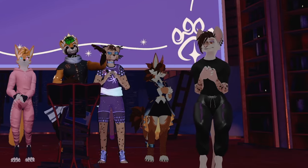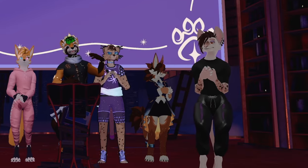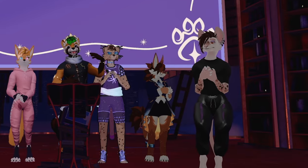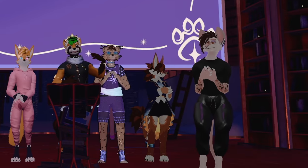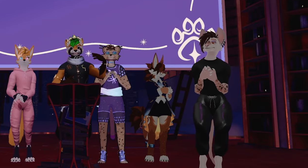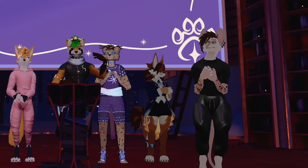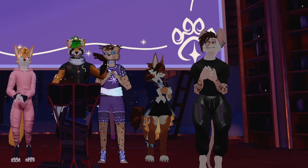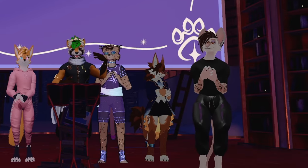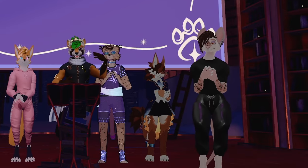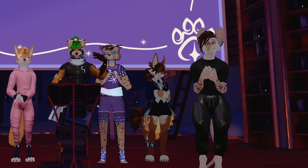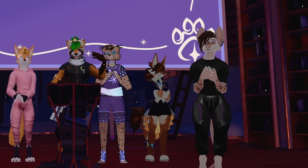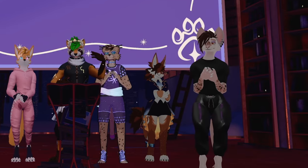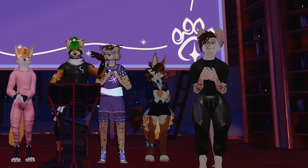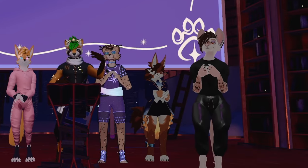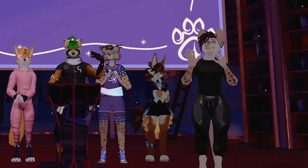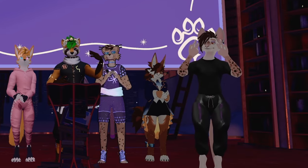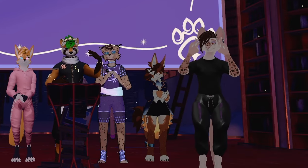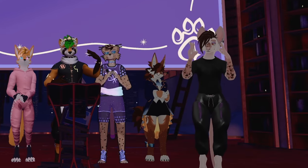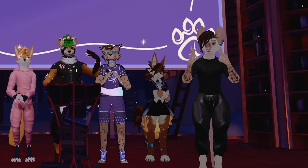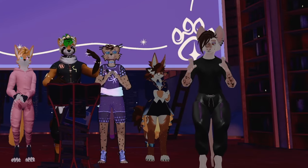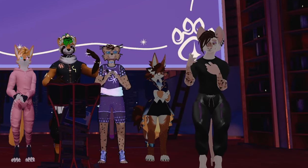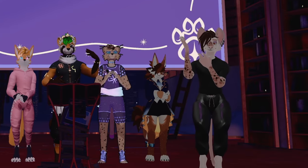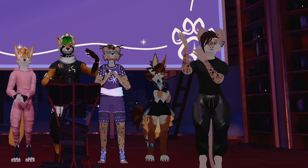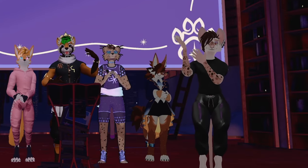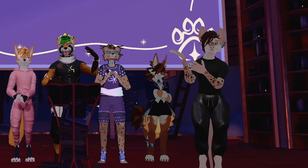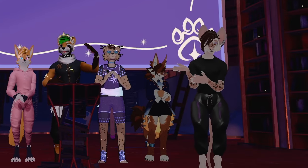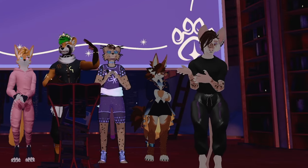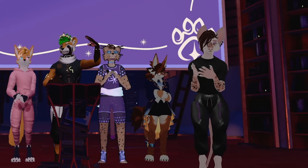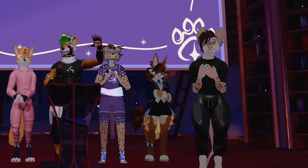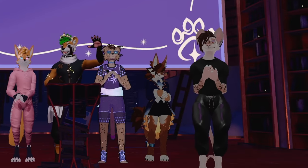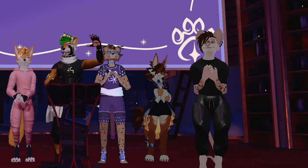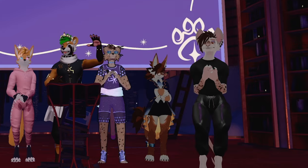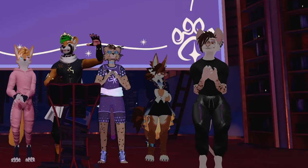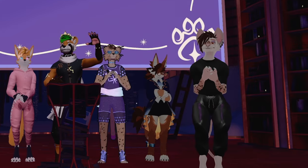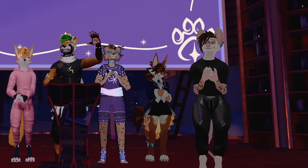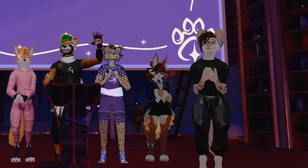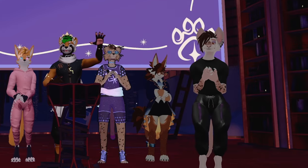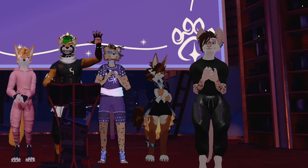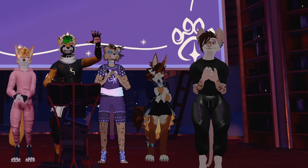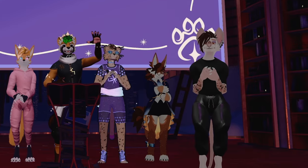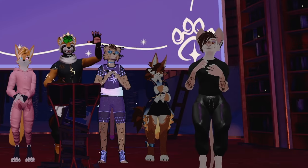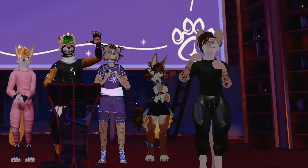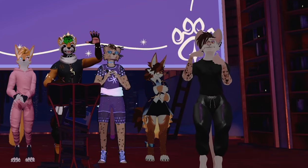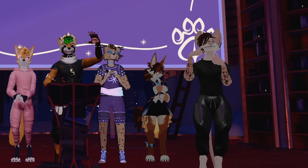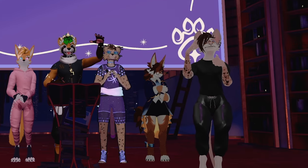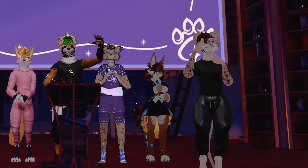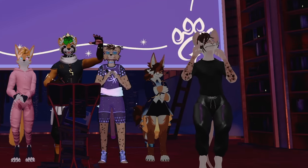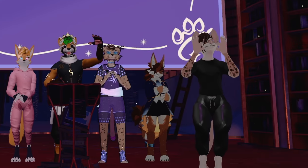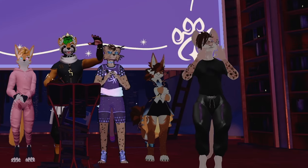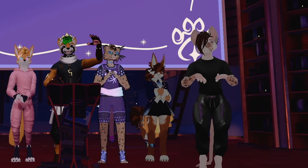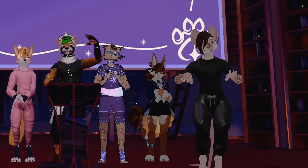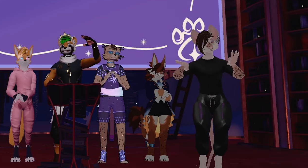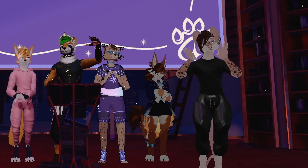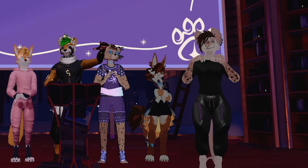Our terms that we're going to be talking about here. The first one I think is the most important, so it's going right there at the top, and that is